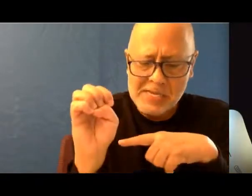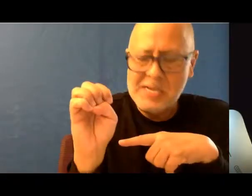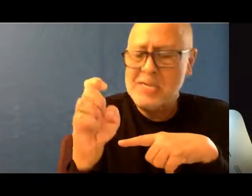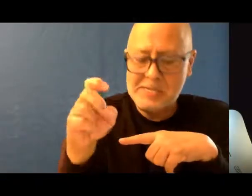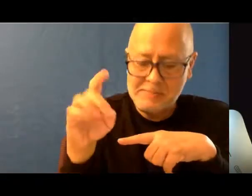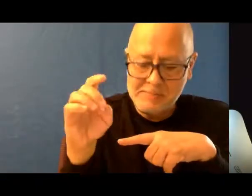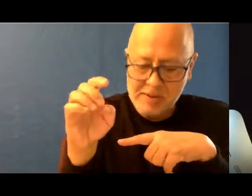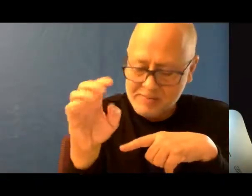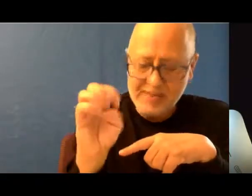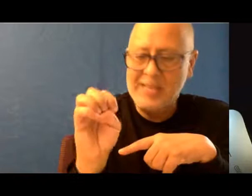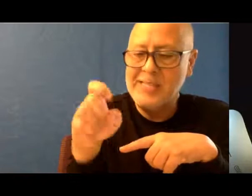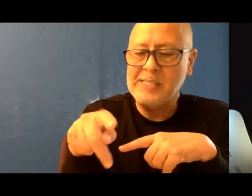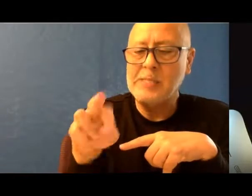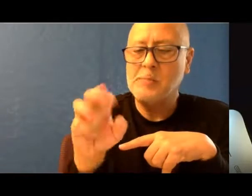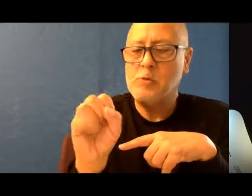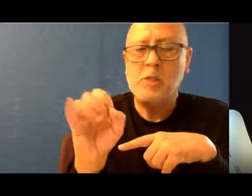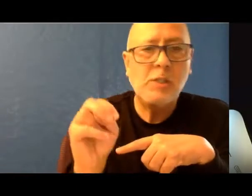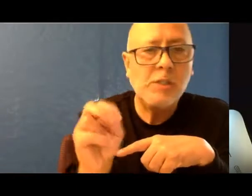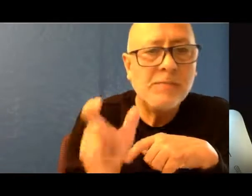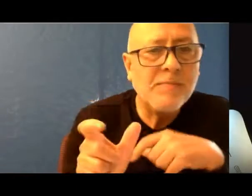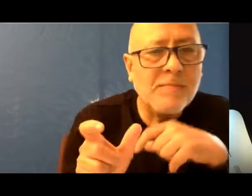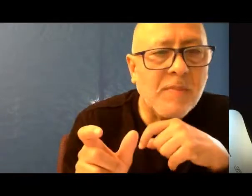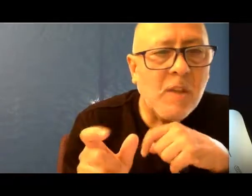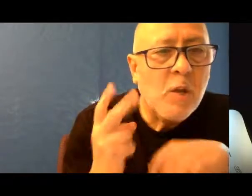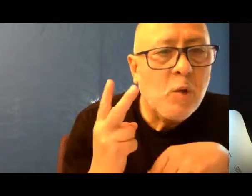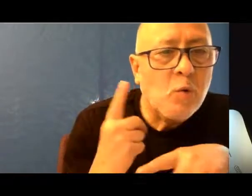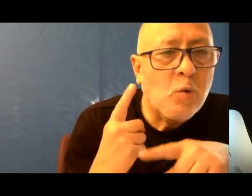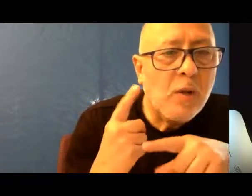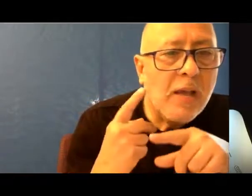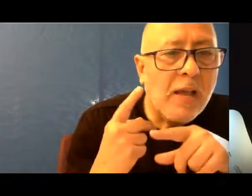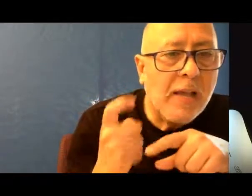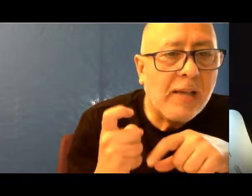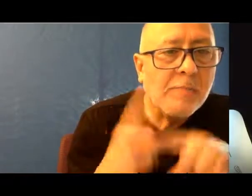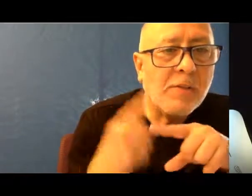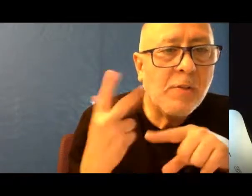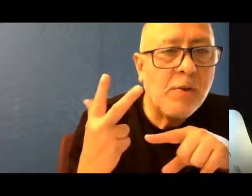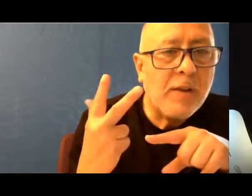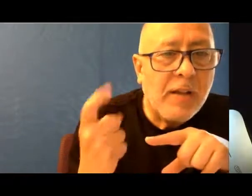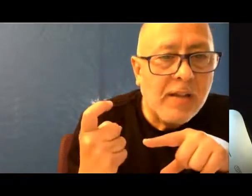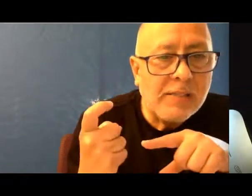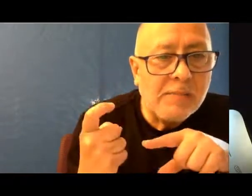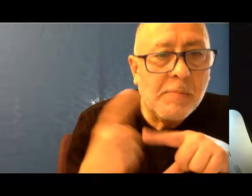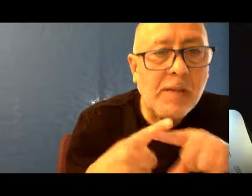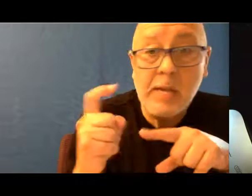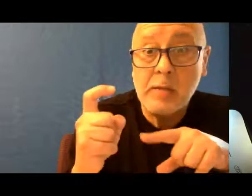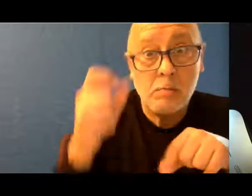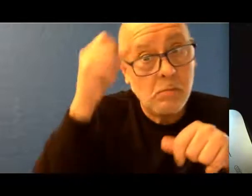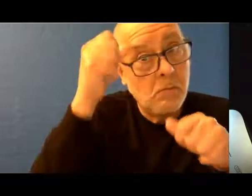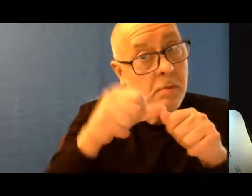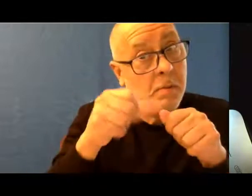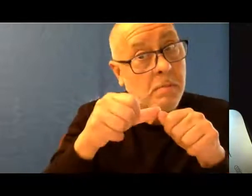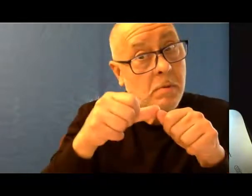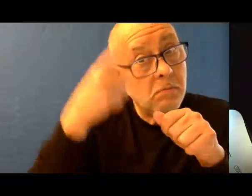a 2x plus 3x and a plus an x. Remember, this